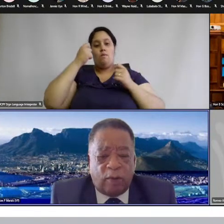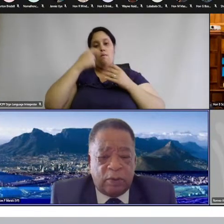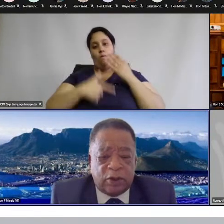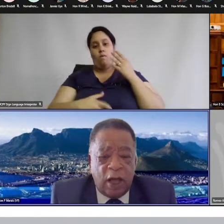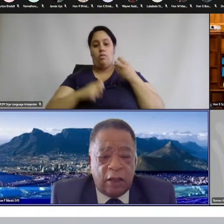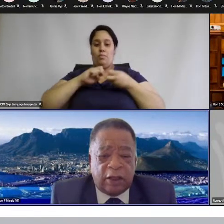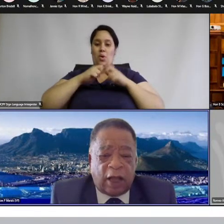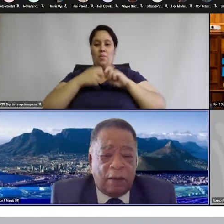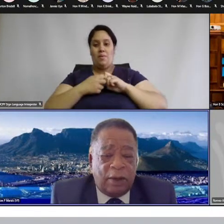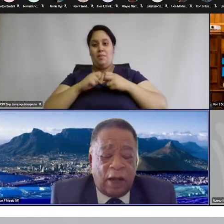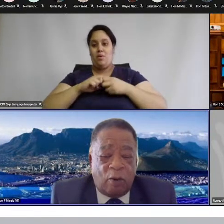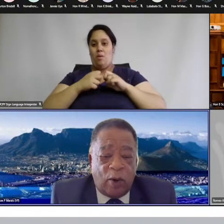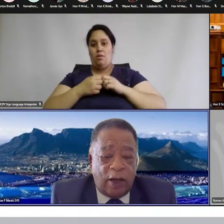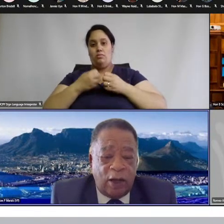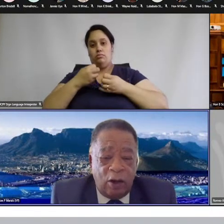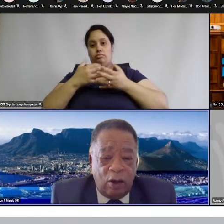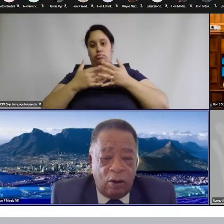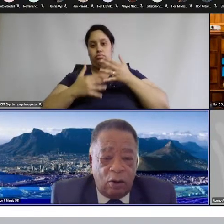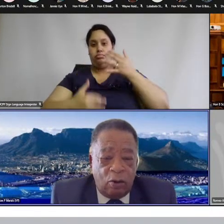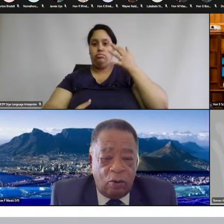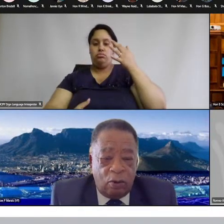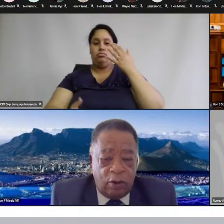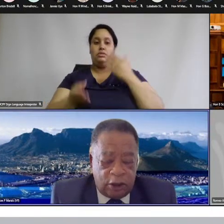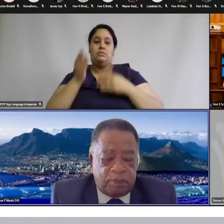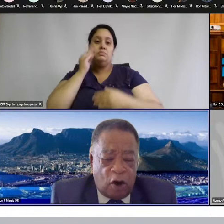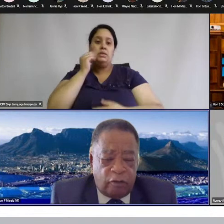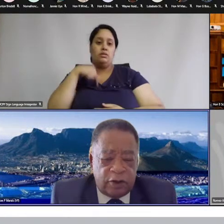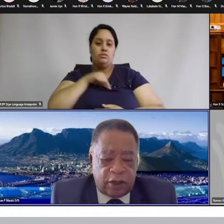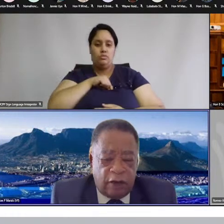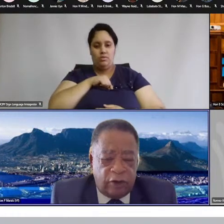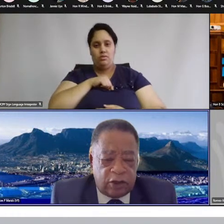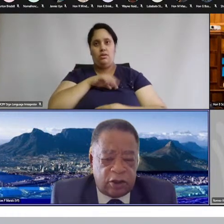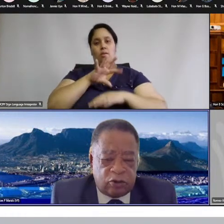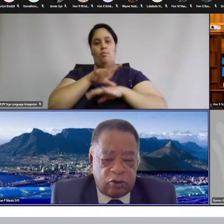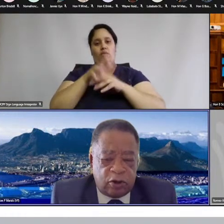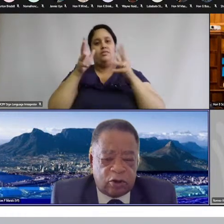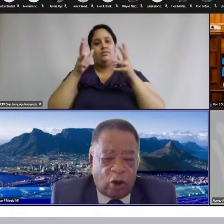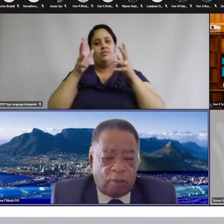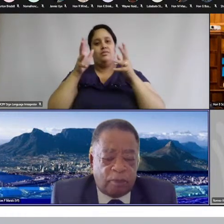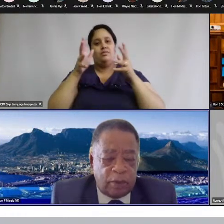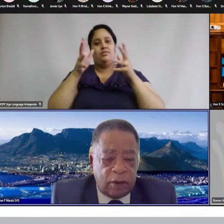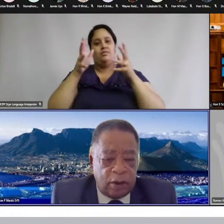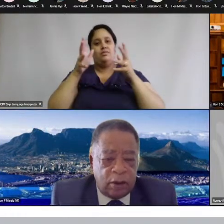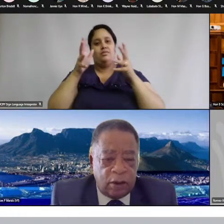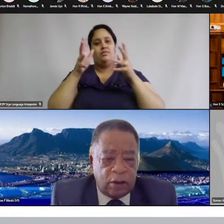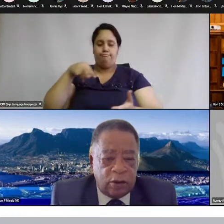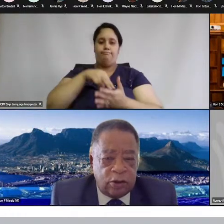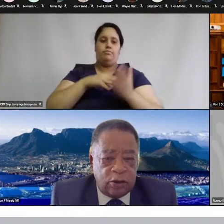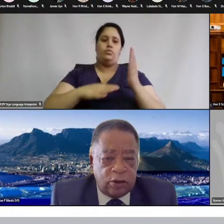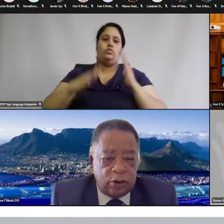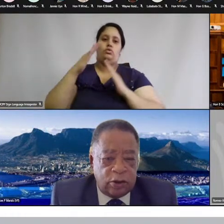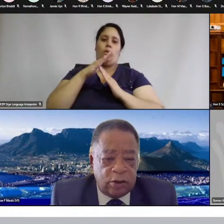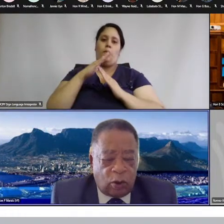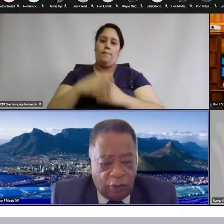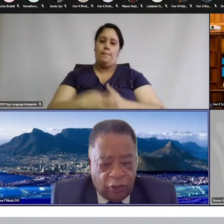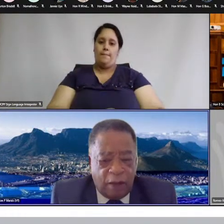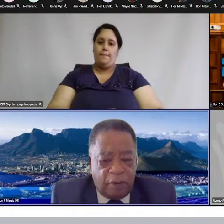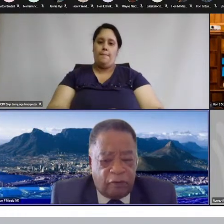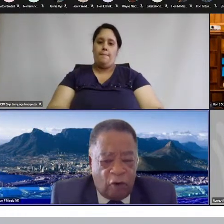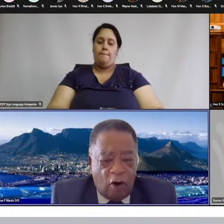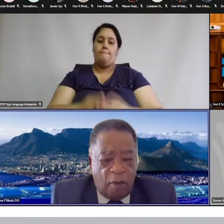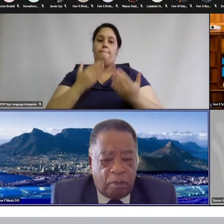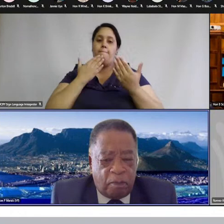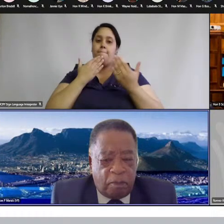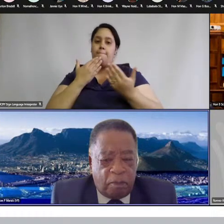the problems that came in our way, this province have risen to the top. So I